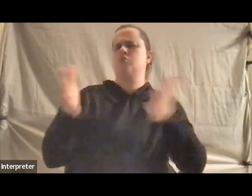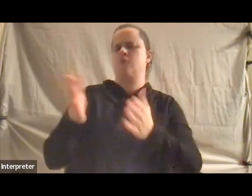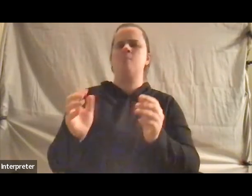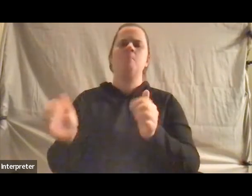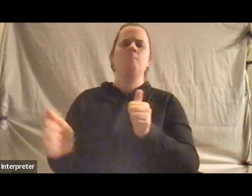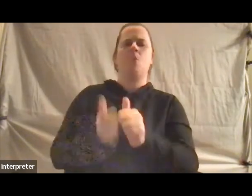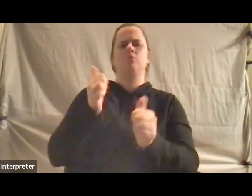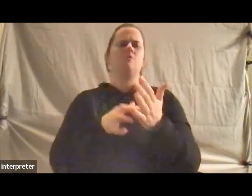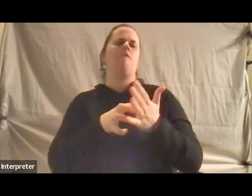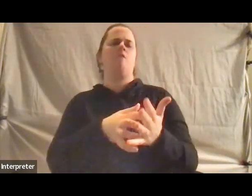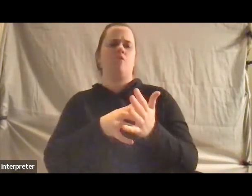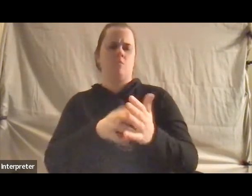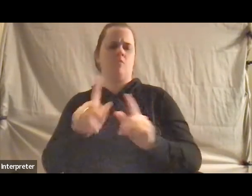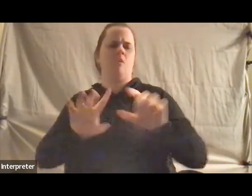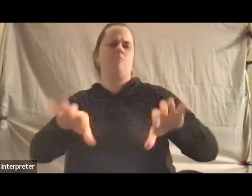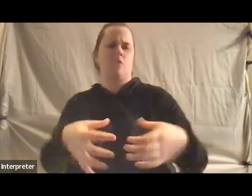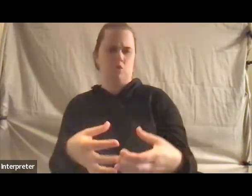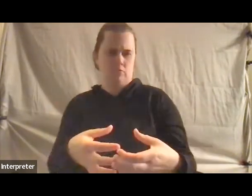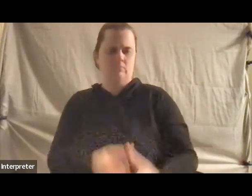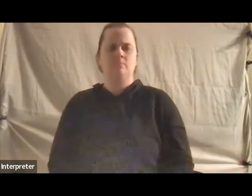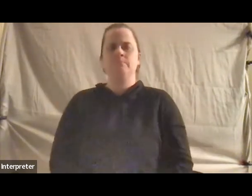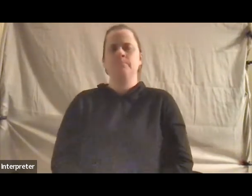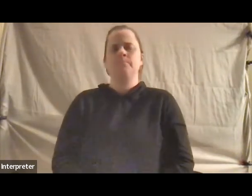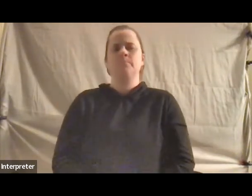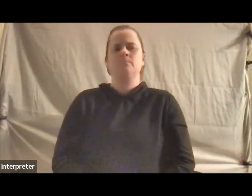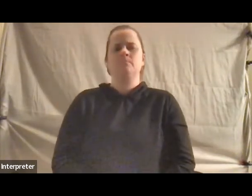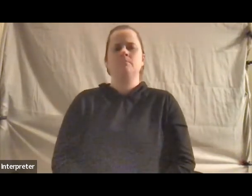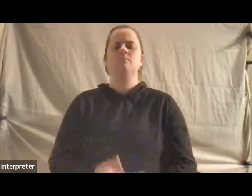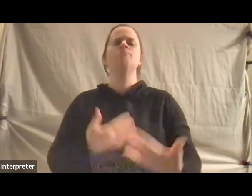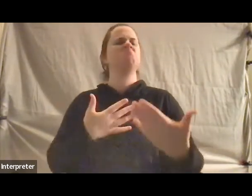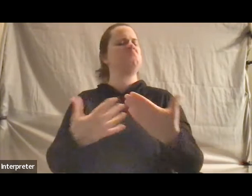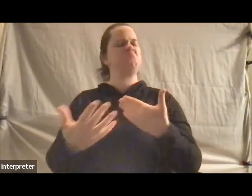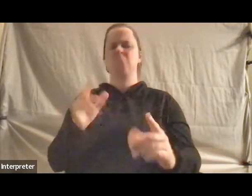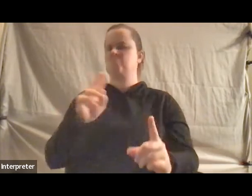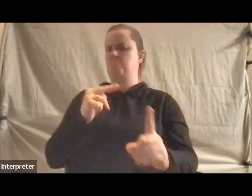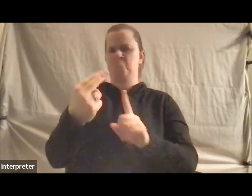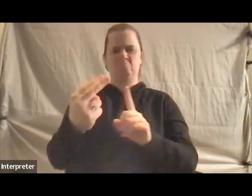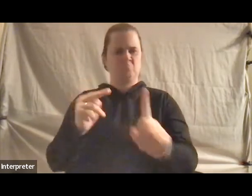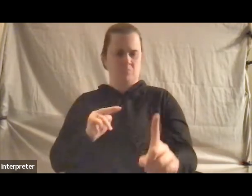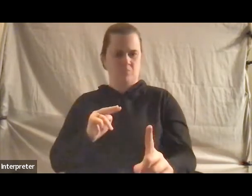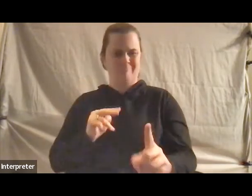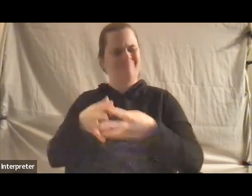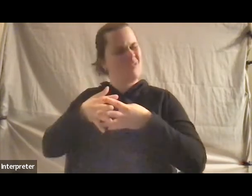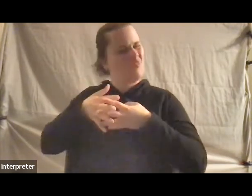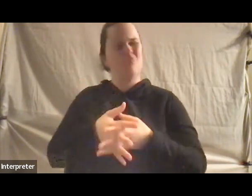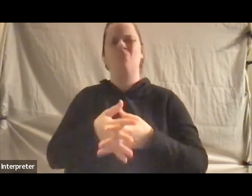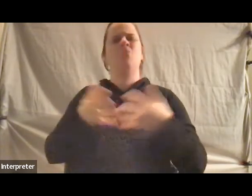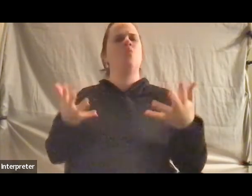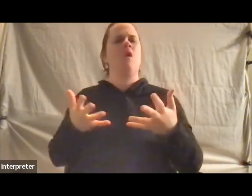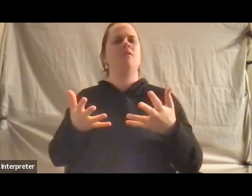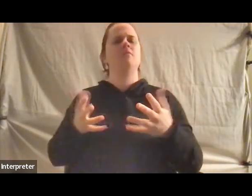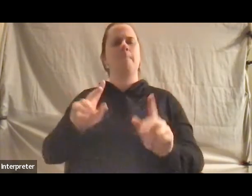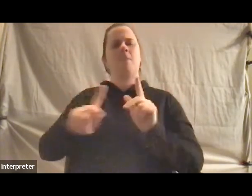vulnerable population. No matter what your perspective, at the root of it is